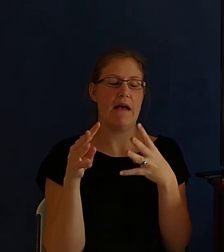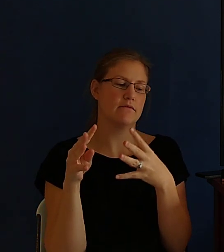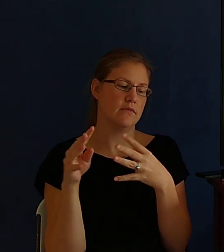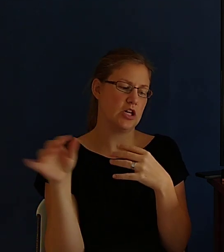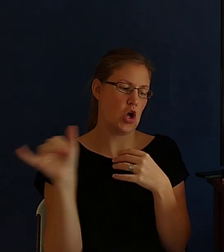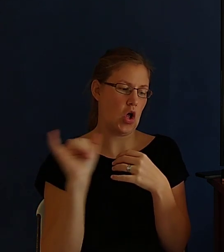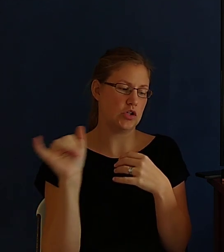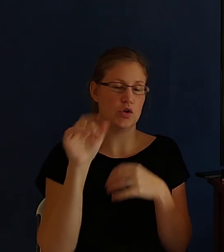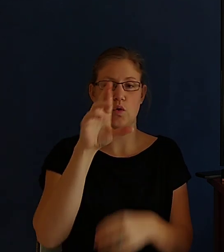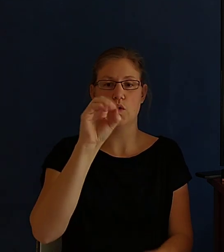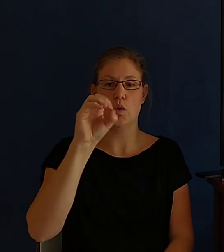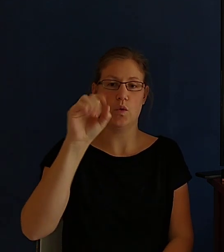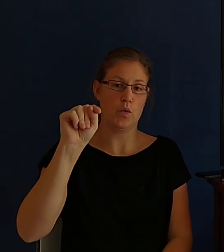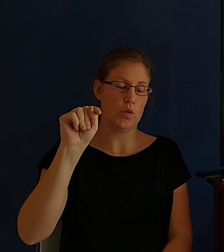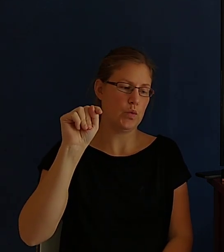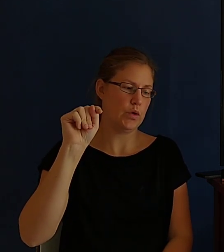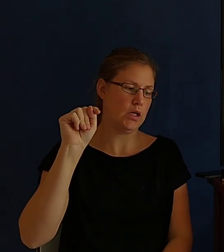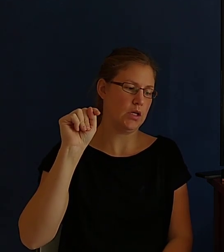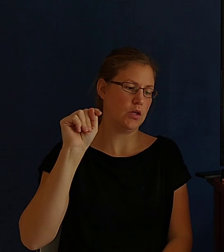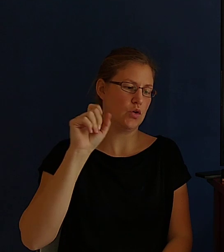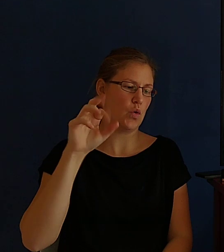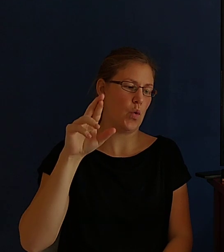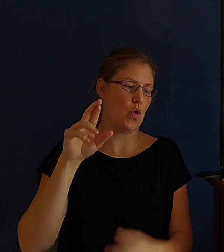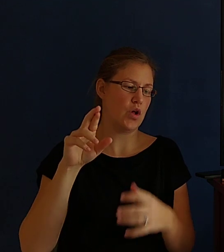the roots or the start vertex